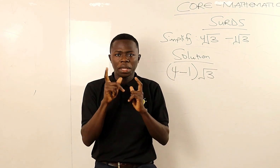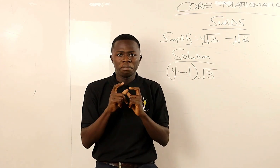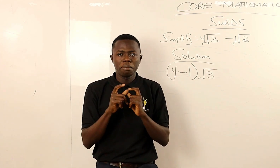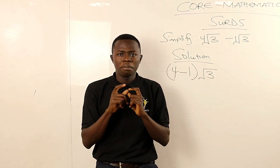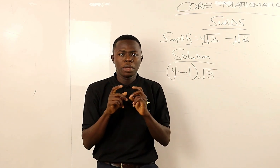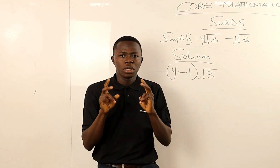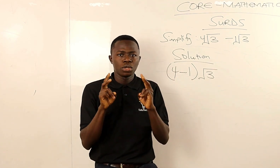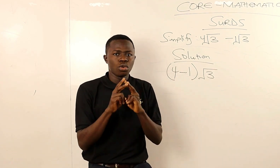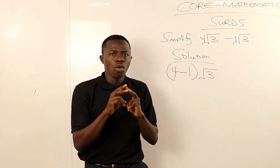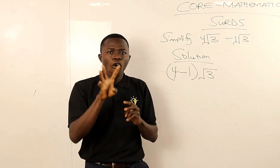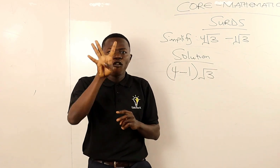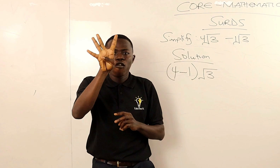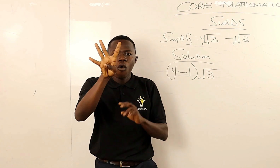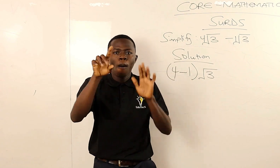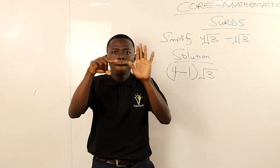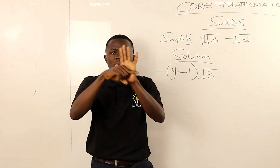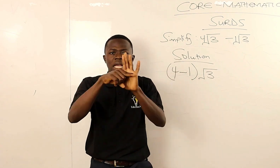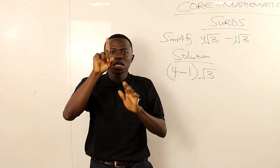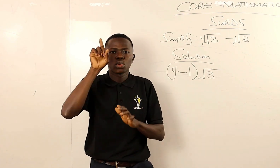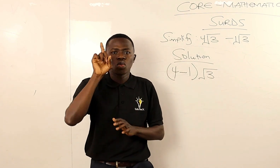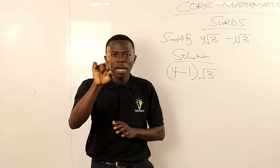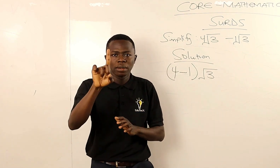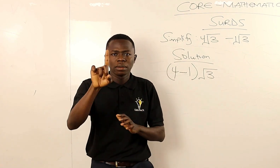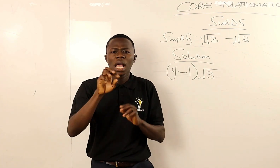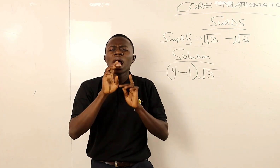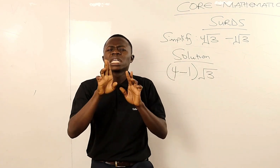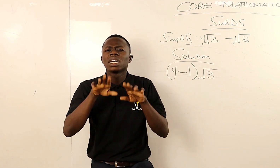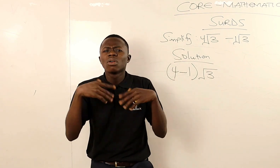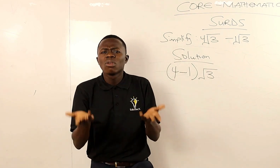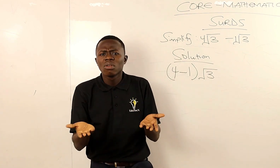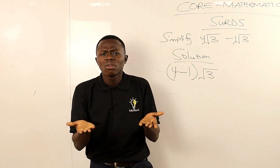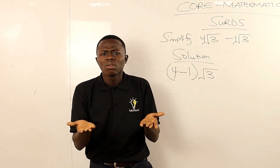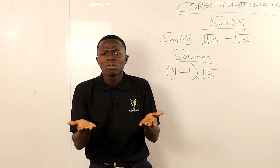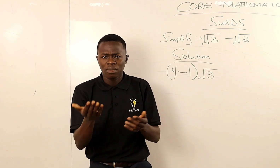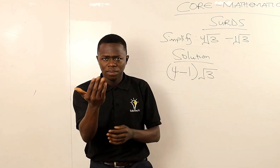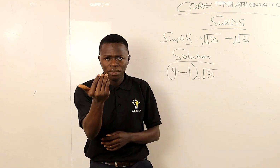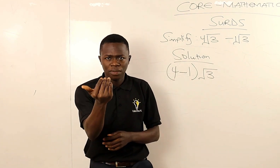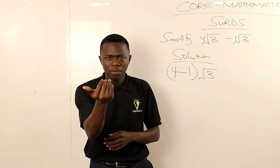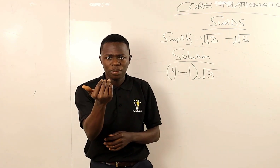So now we can subtract. So we are going to have 4 minus 1, and the answer will be,